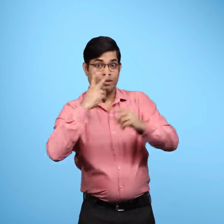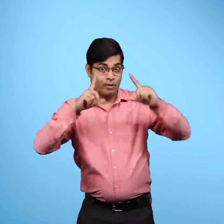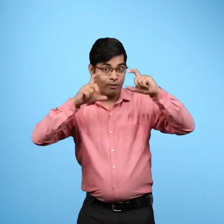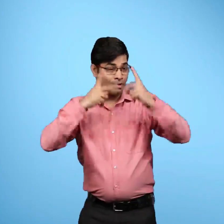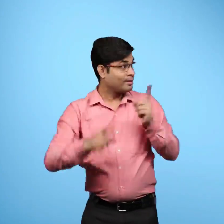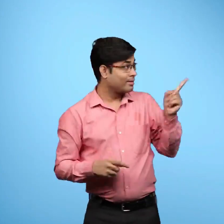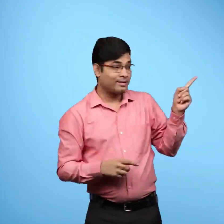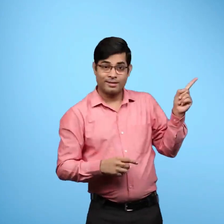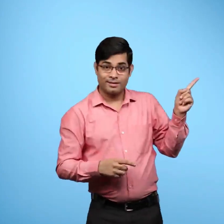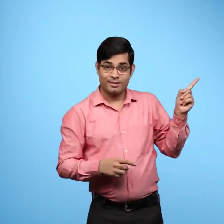Picture shows